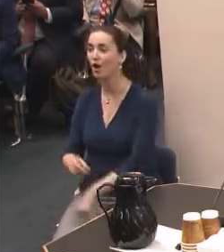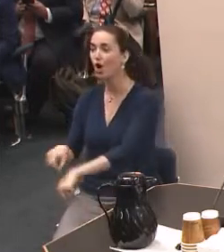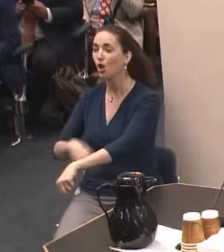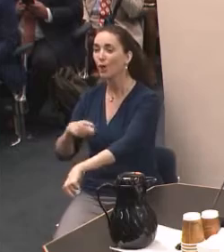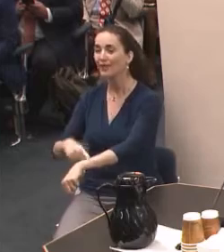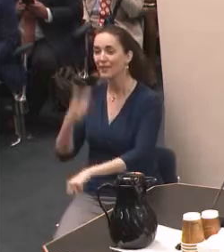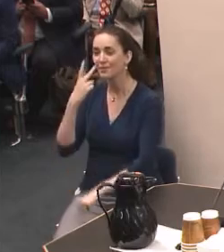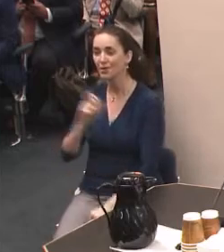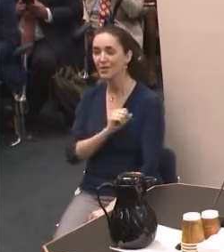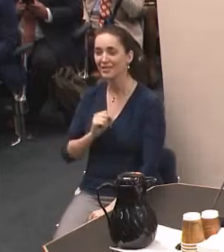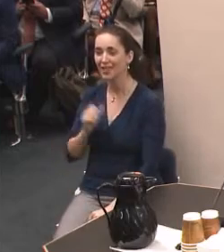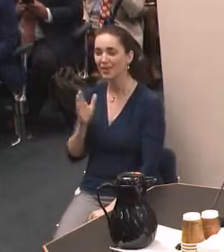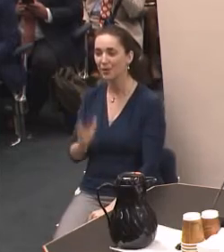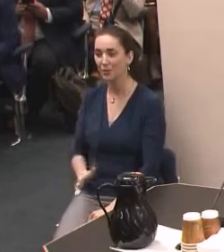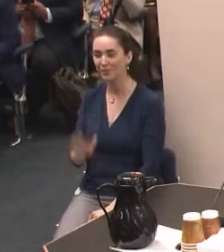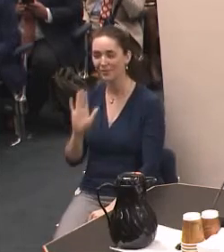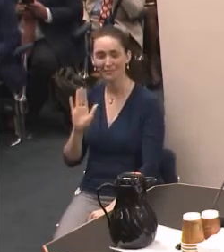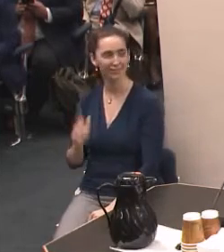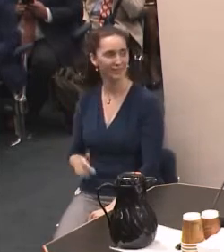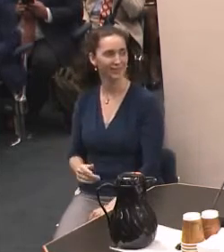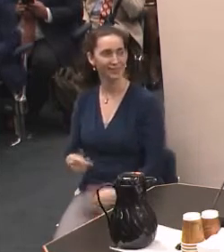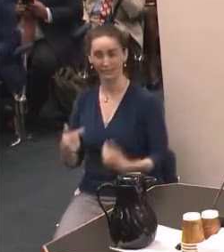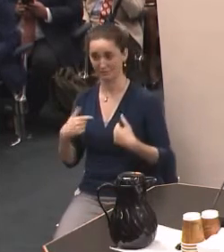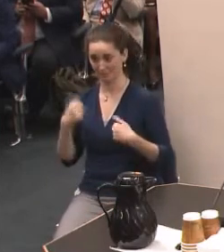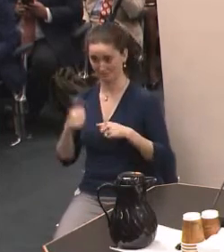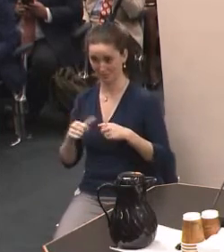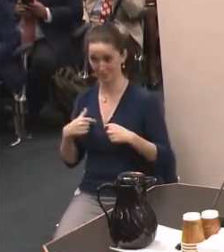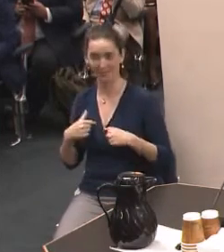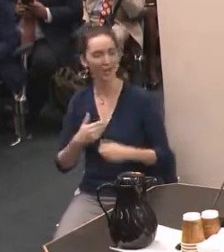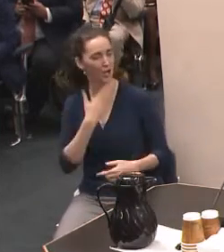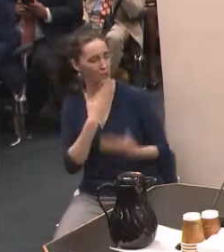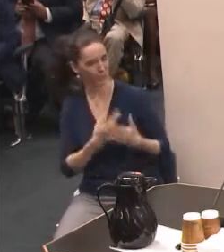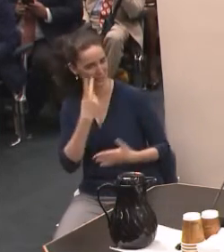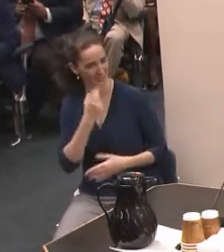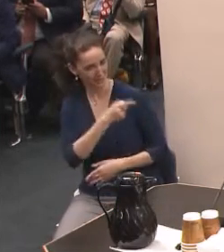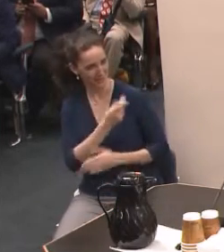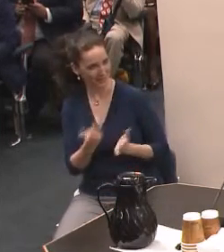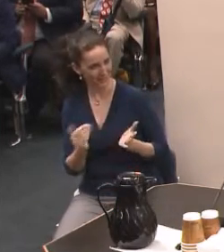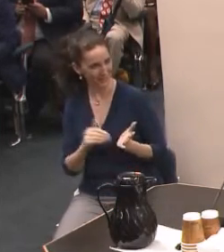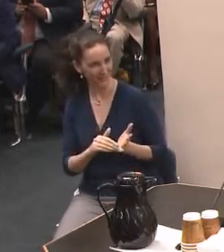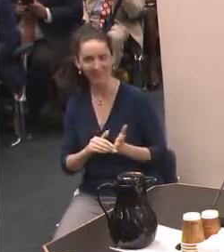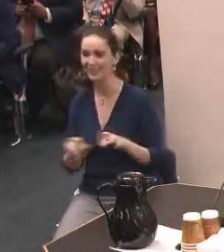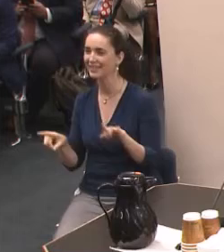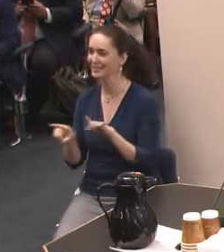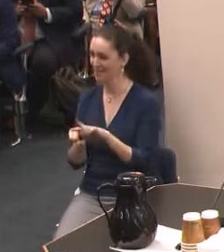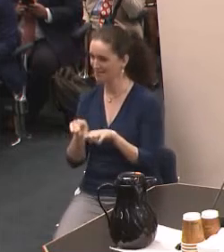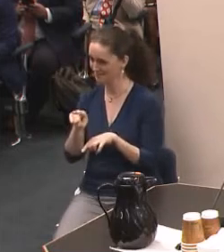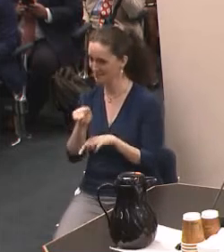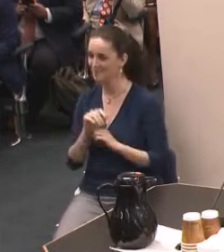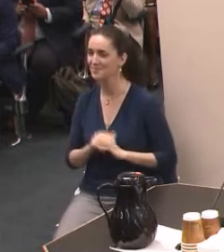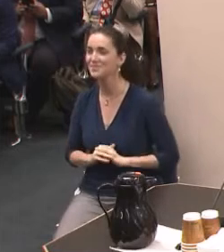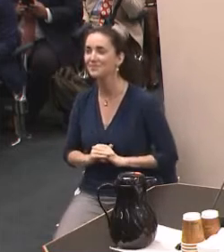see, Senator Fields. Yeah. You are my senator, in case you forgot. Yeah, it is good to see you again. Same to you.